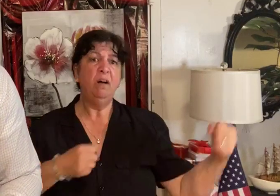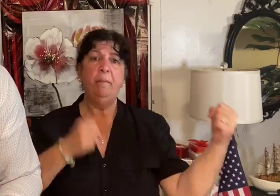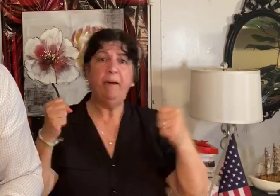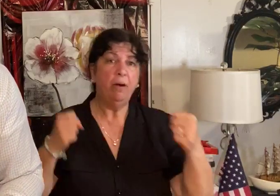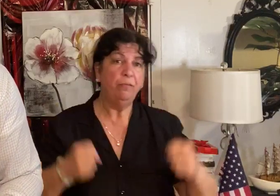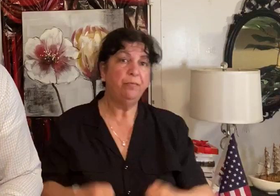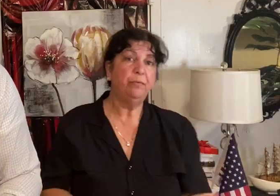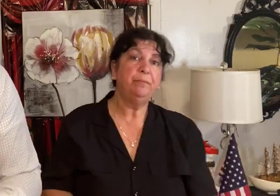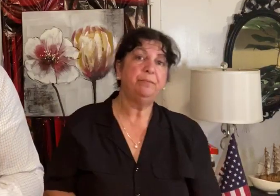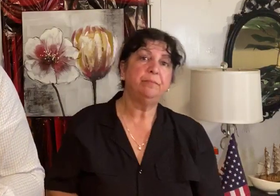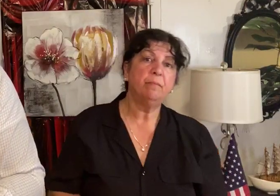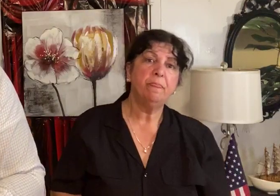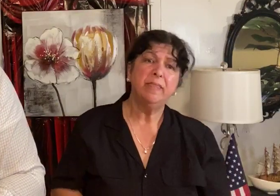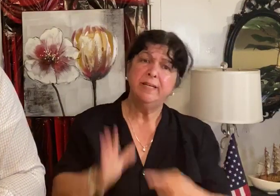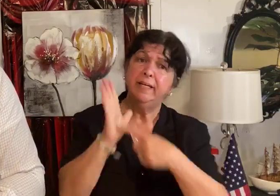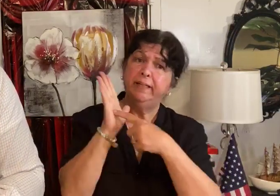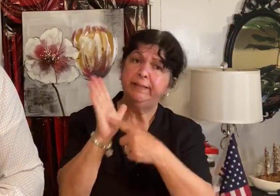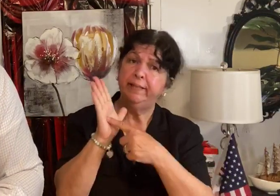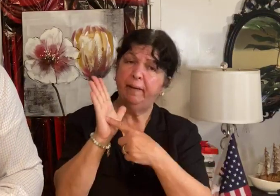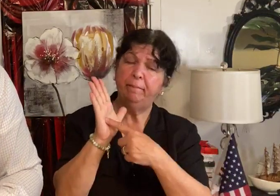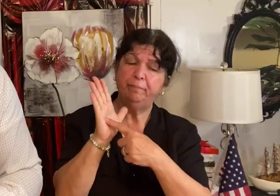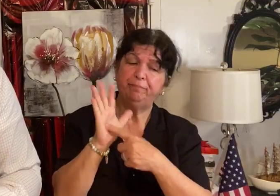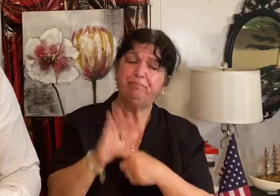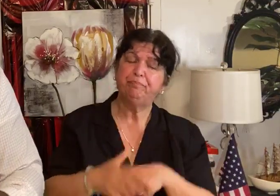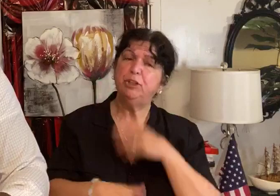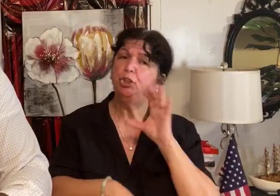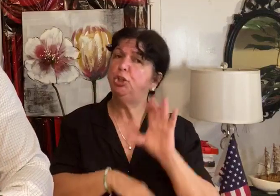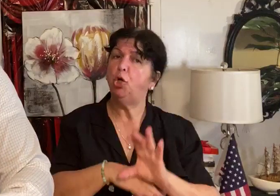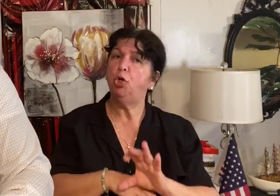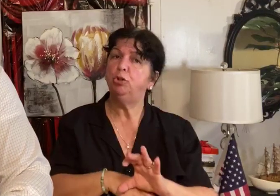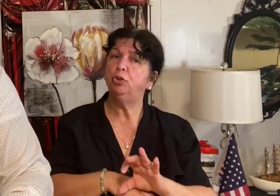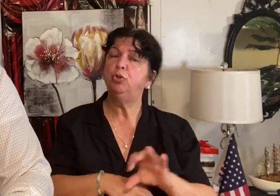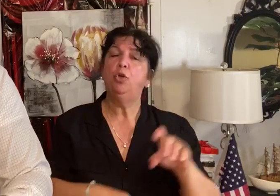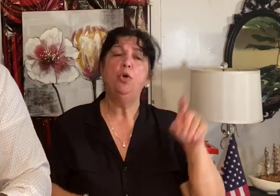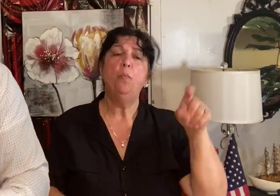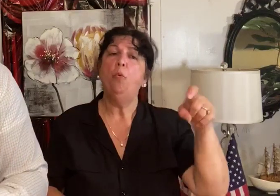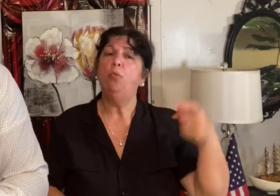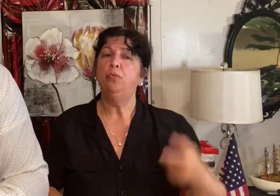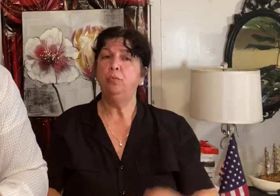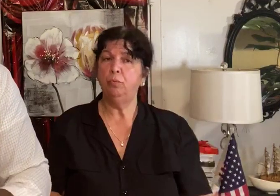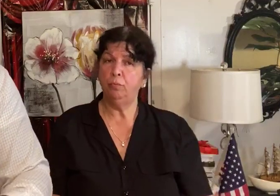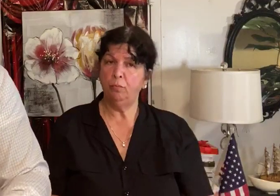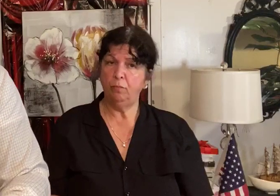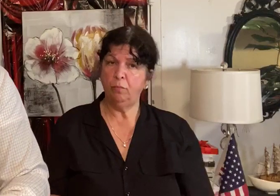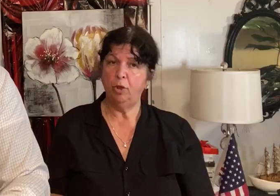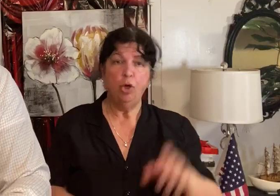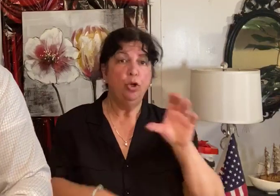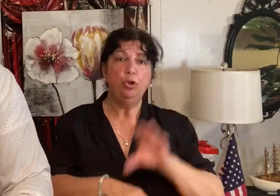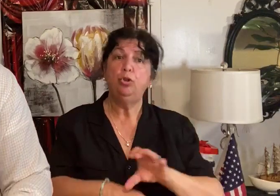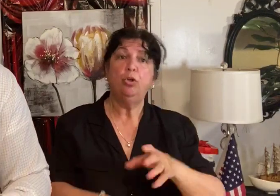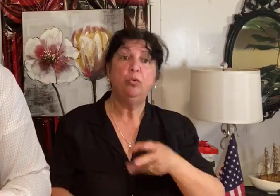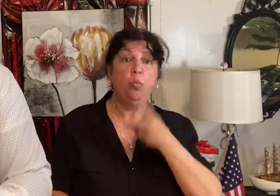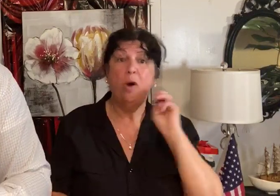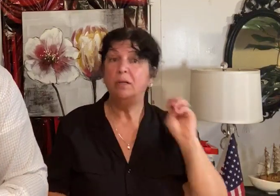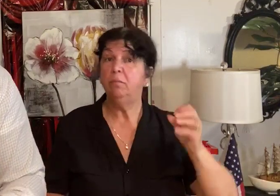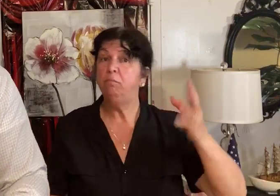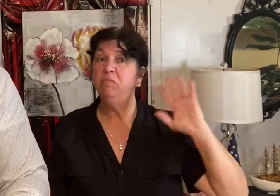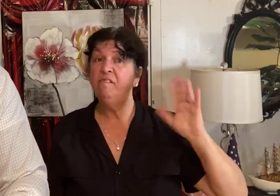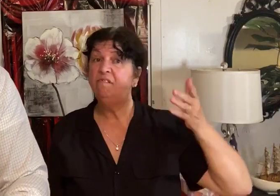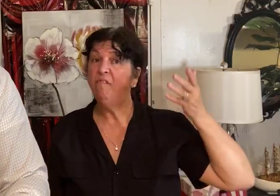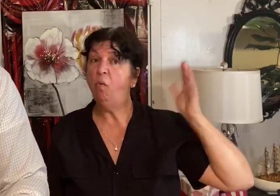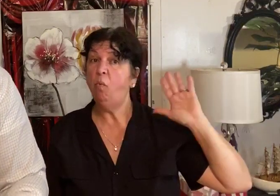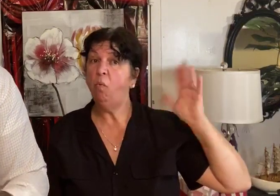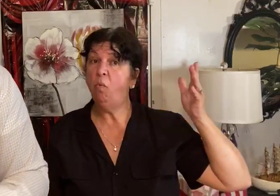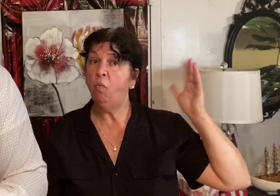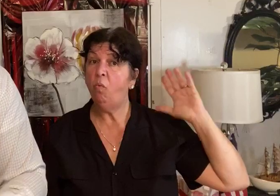powerful example of what a church should be and what the church was back